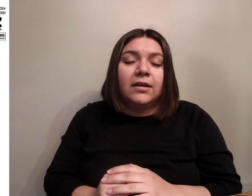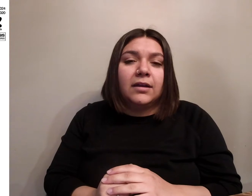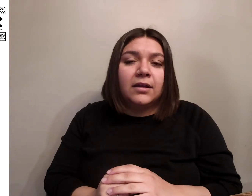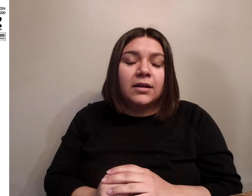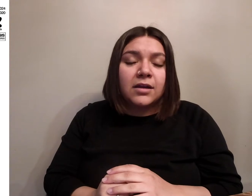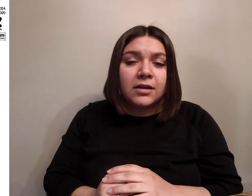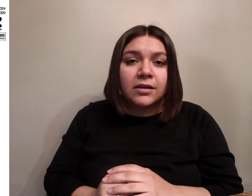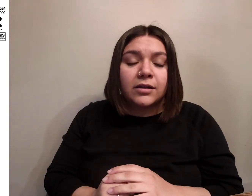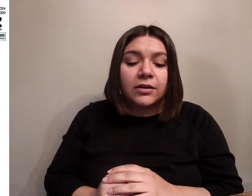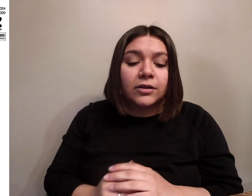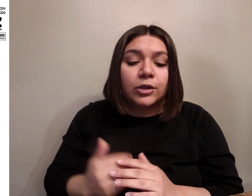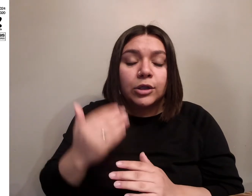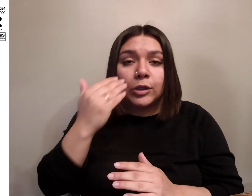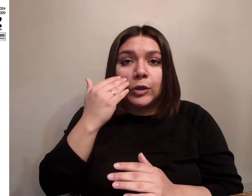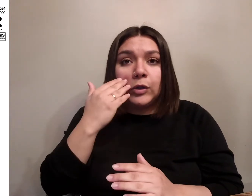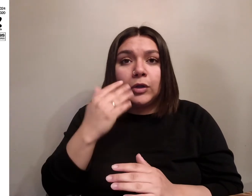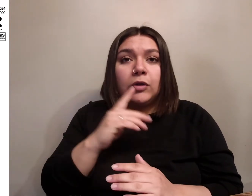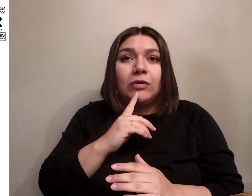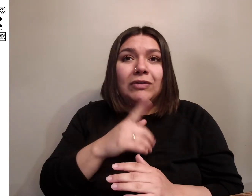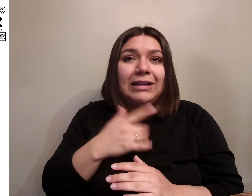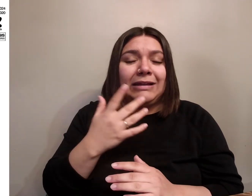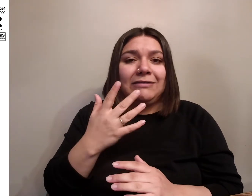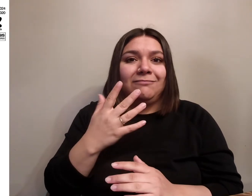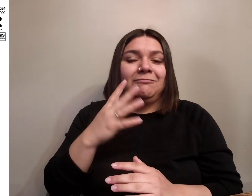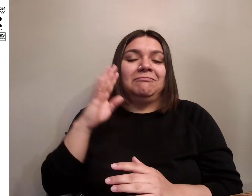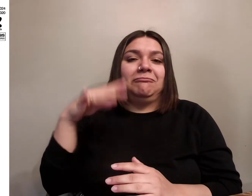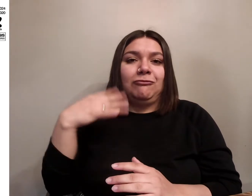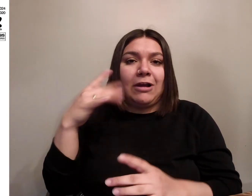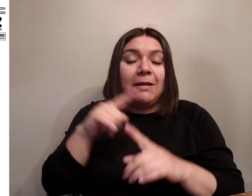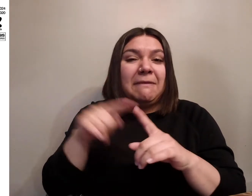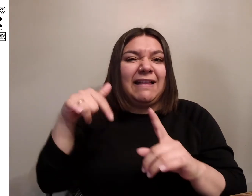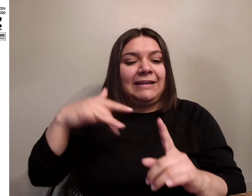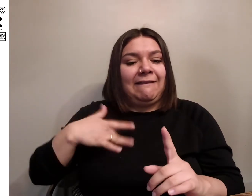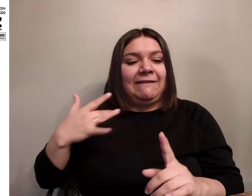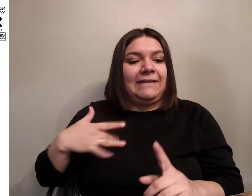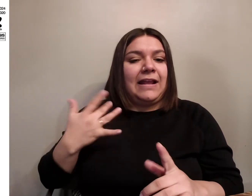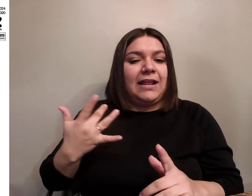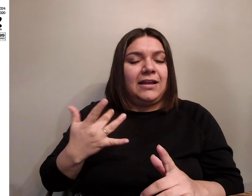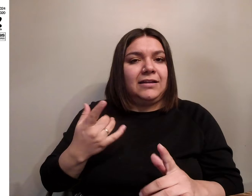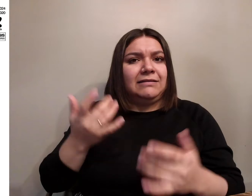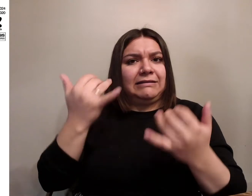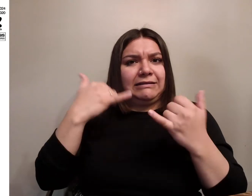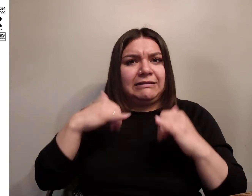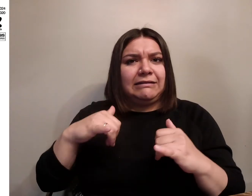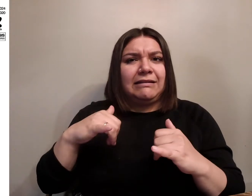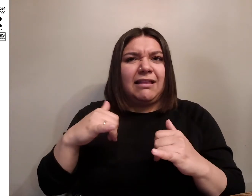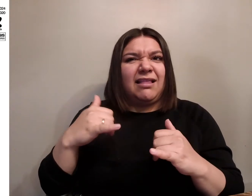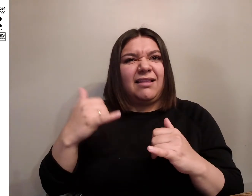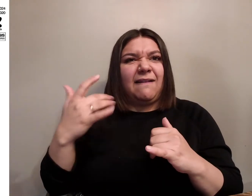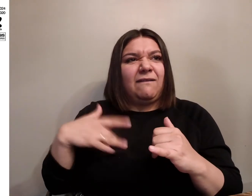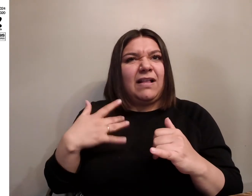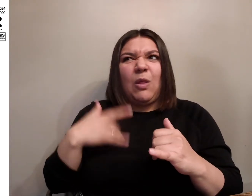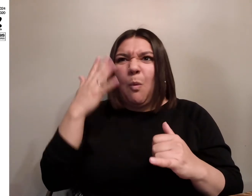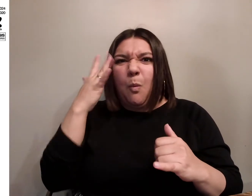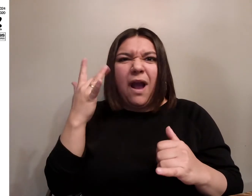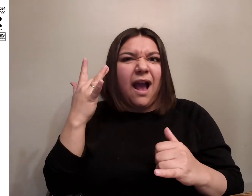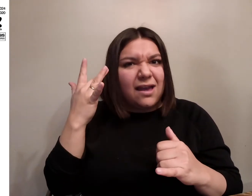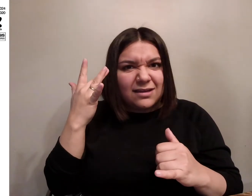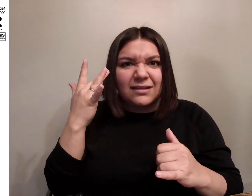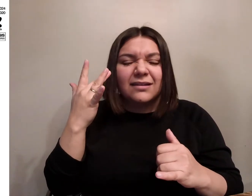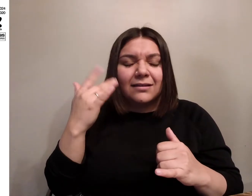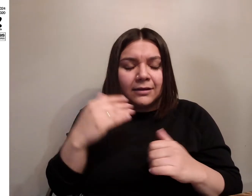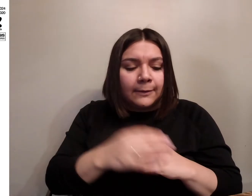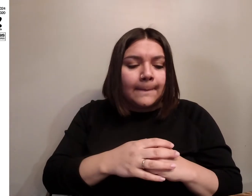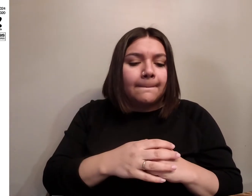world. It was just completely wide open. And this feels